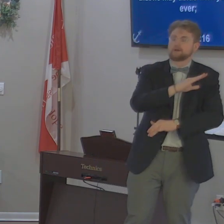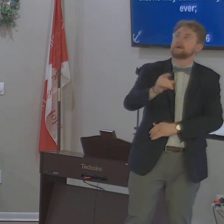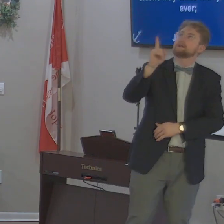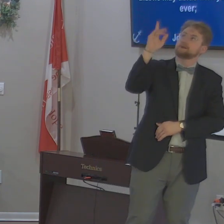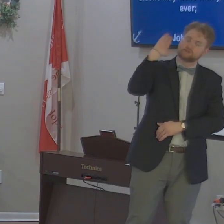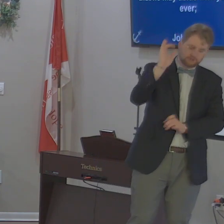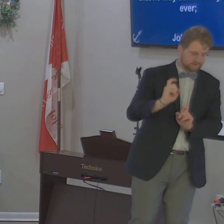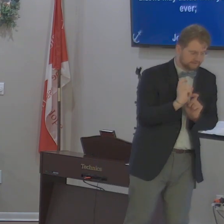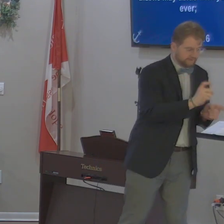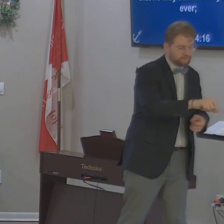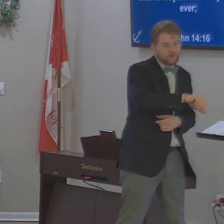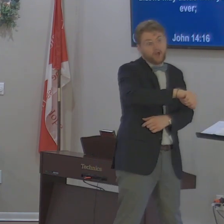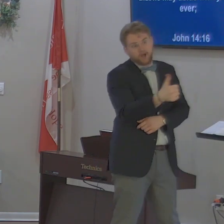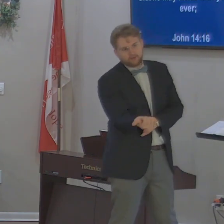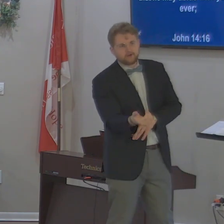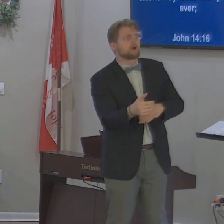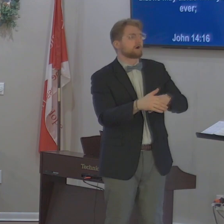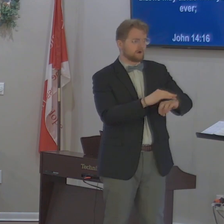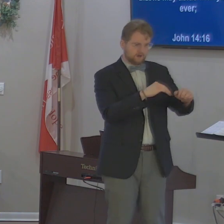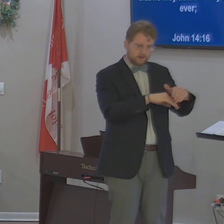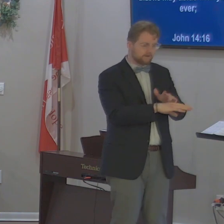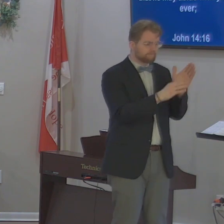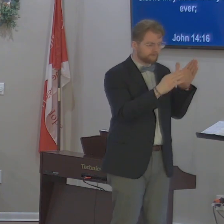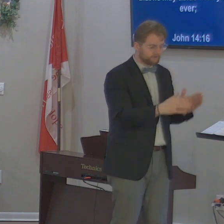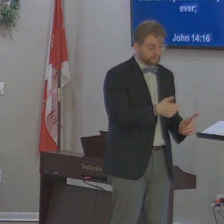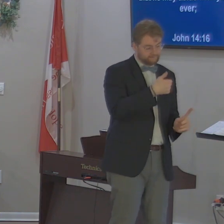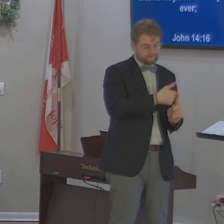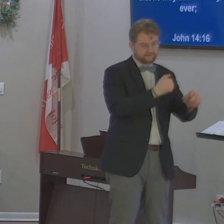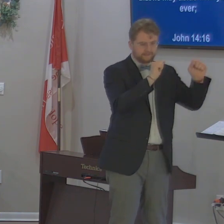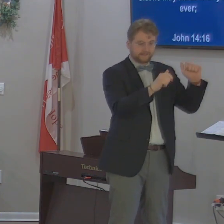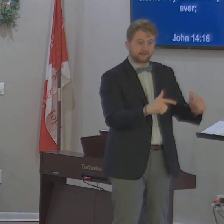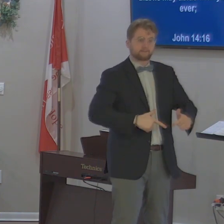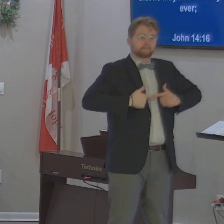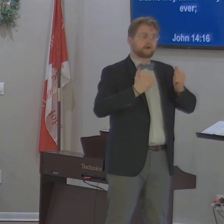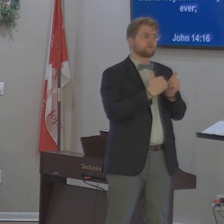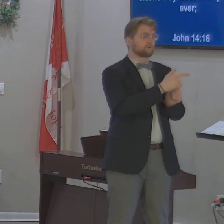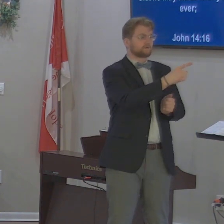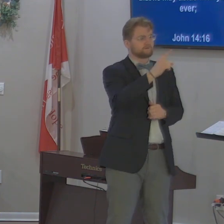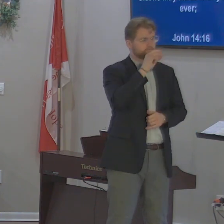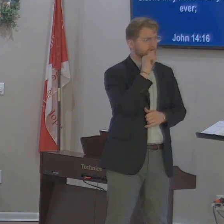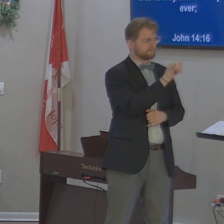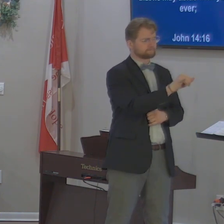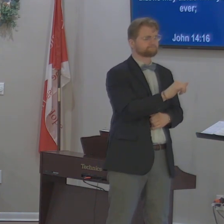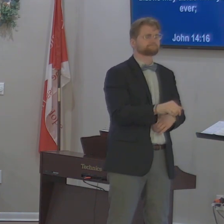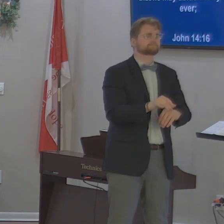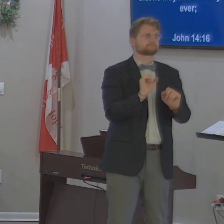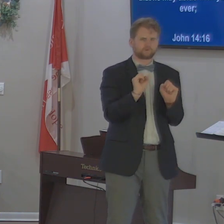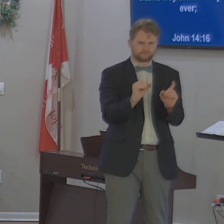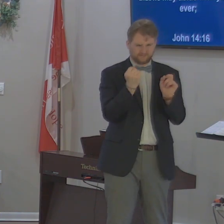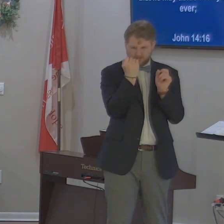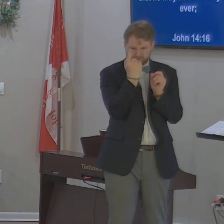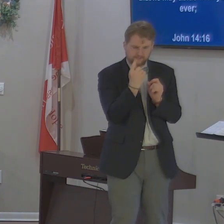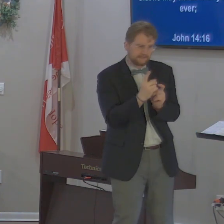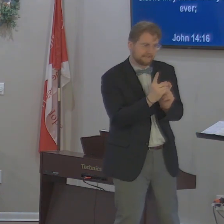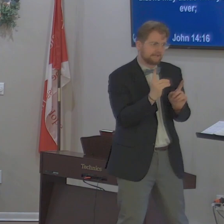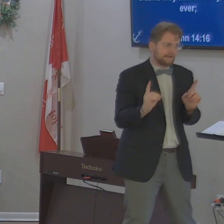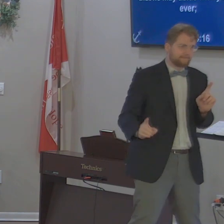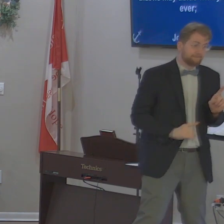give you another comforter, that he may abide with you forever. Now see, up to this point, the disciples, Jesus